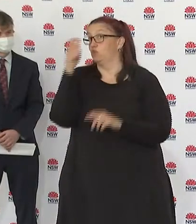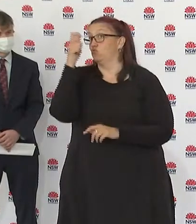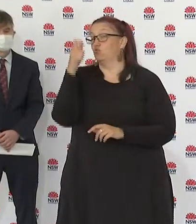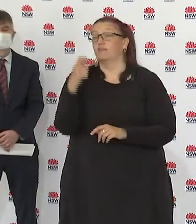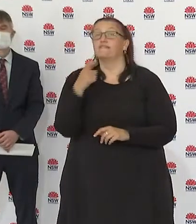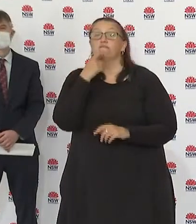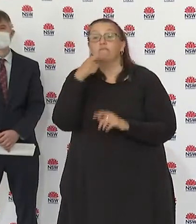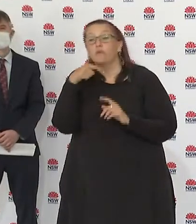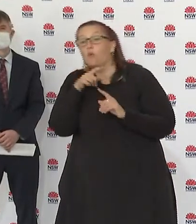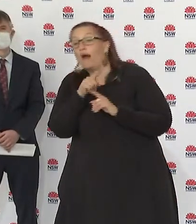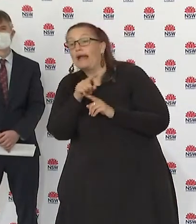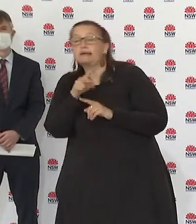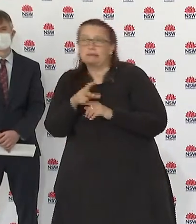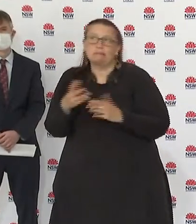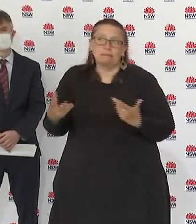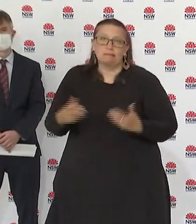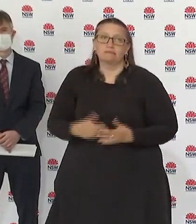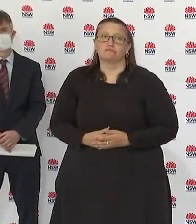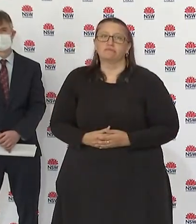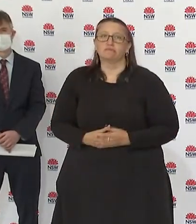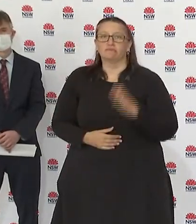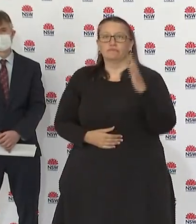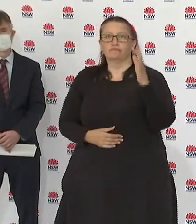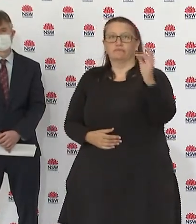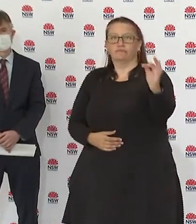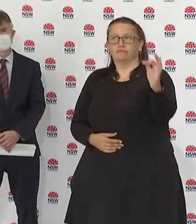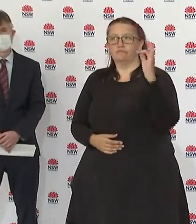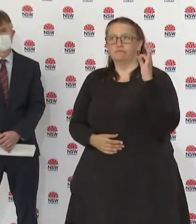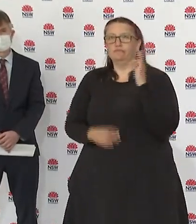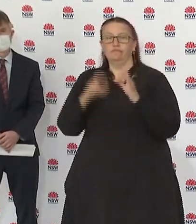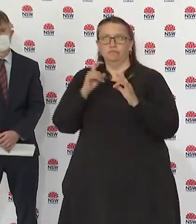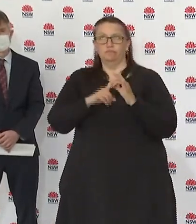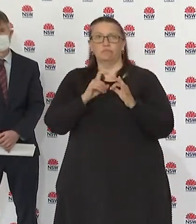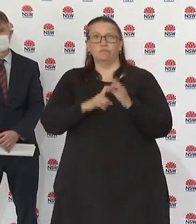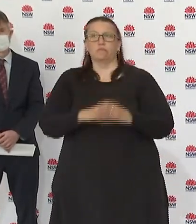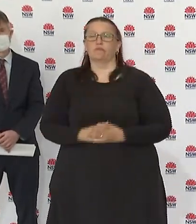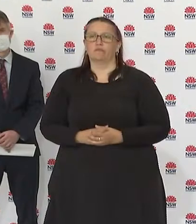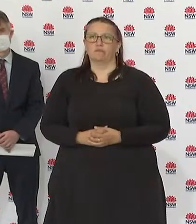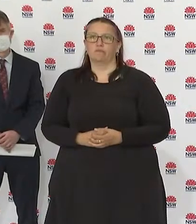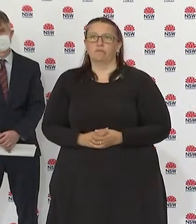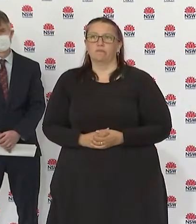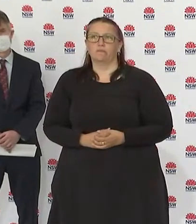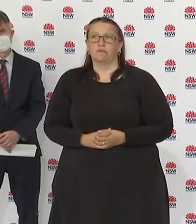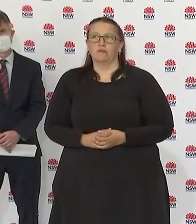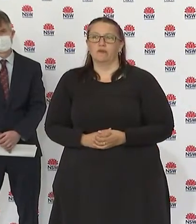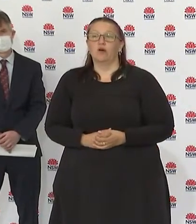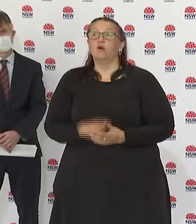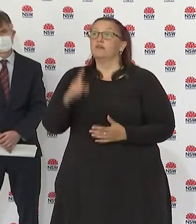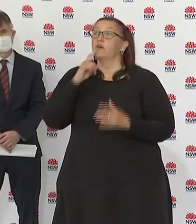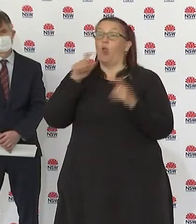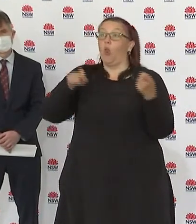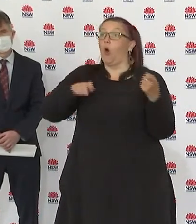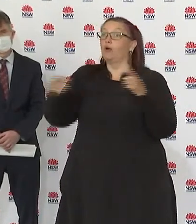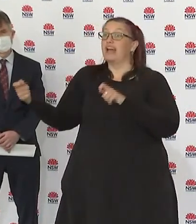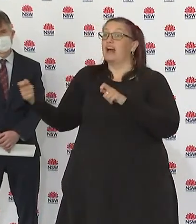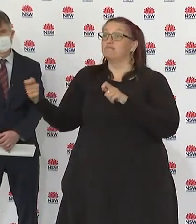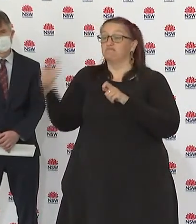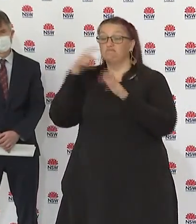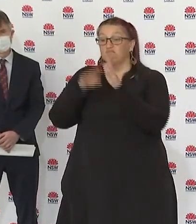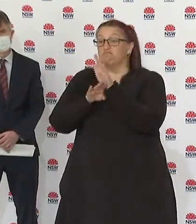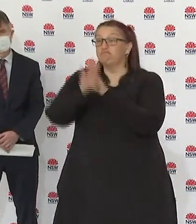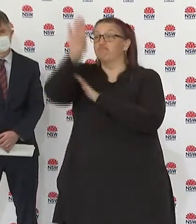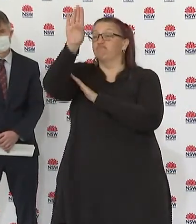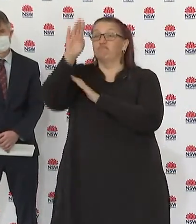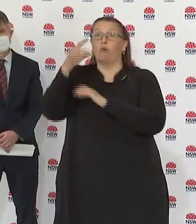next few days. It's all very well and good to say that cases, that the measures that we've put in place have seen cases not increase exponentially, but if the